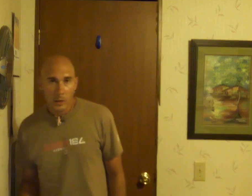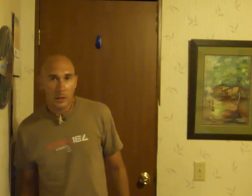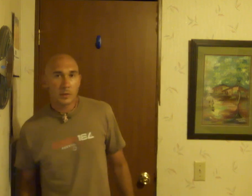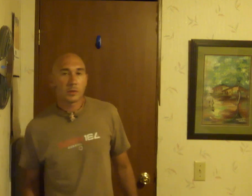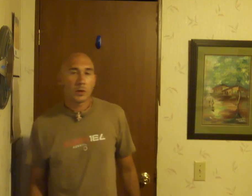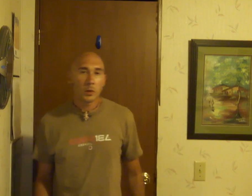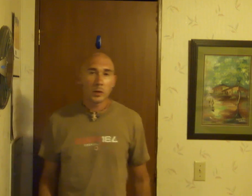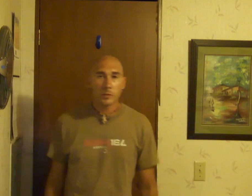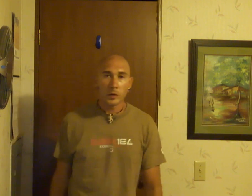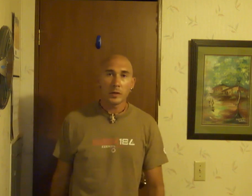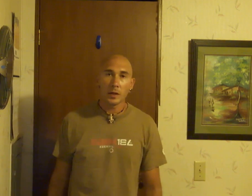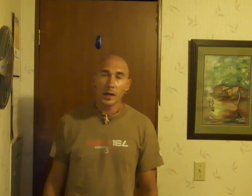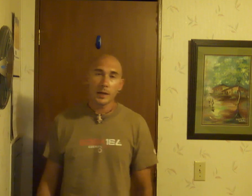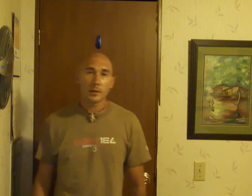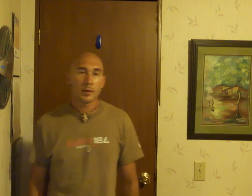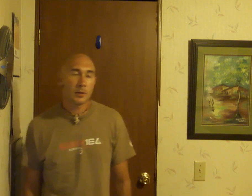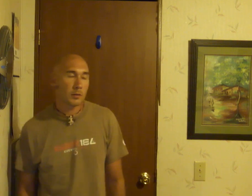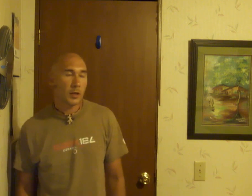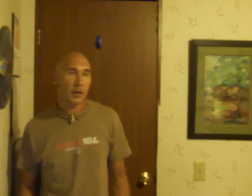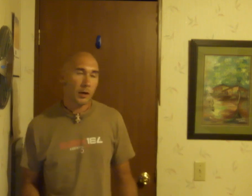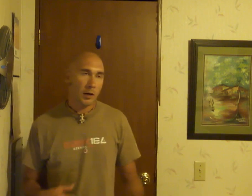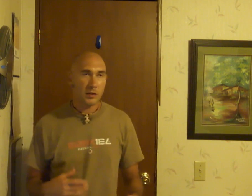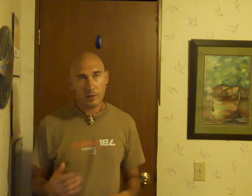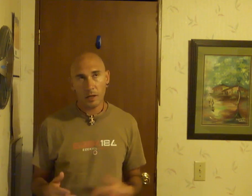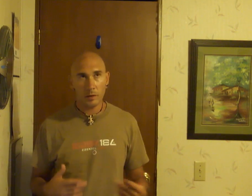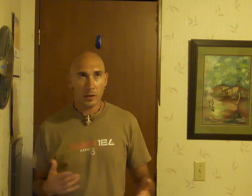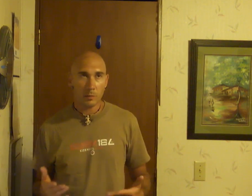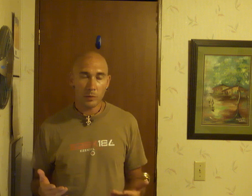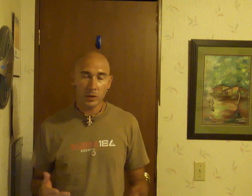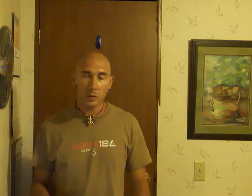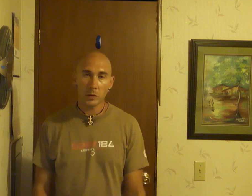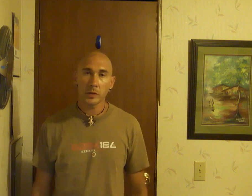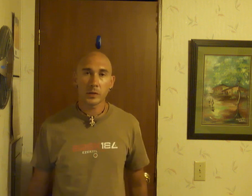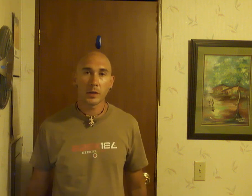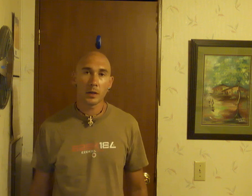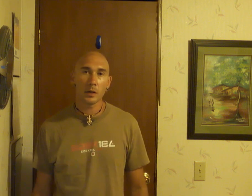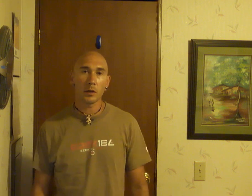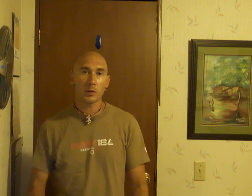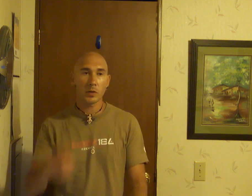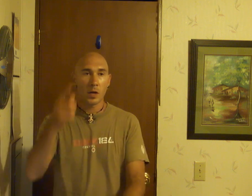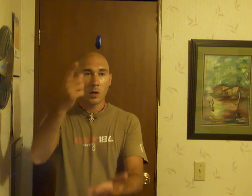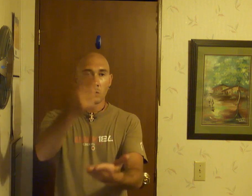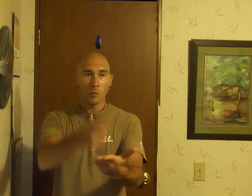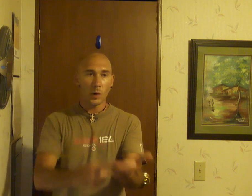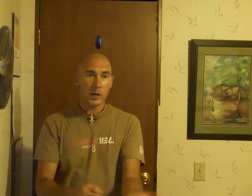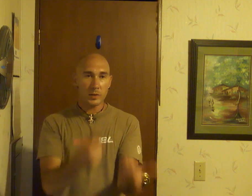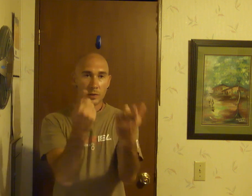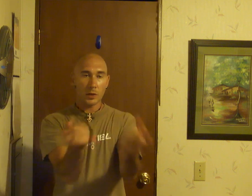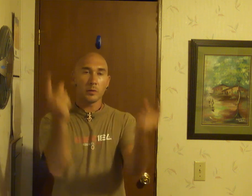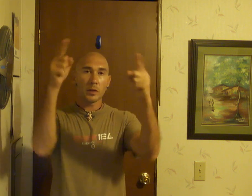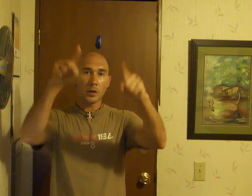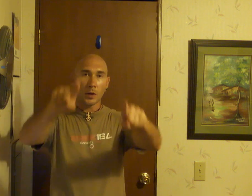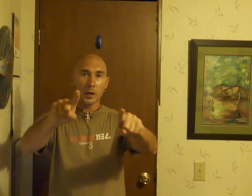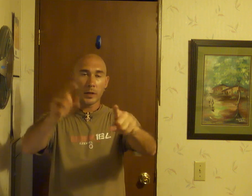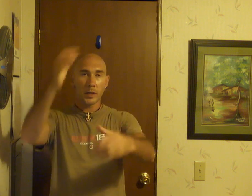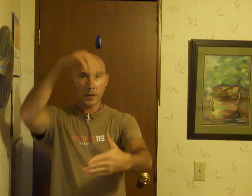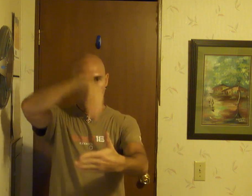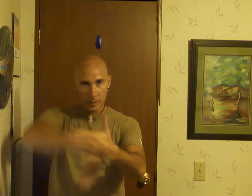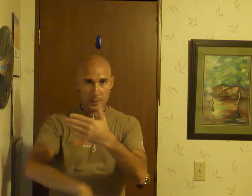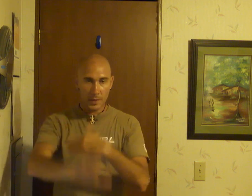Okay, this is the chorus for In the Light, or it's kind of like the pre-chorus. It goes, what's going on